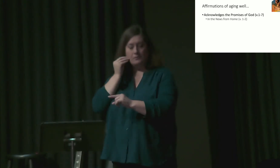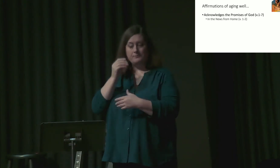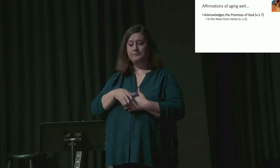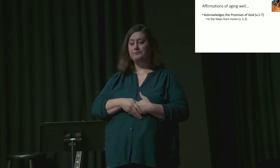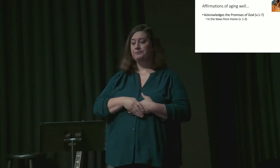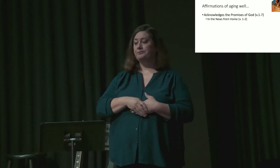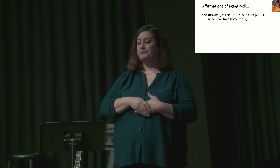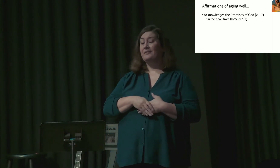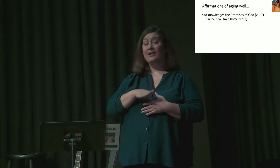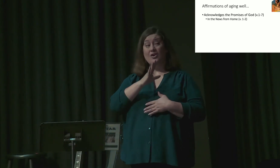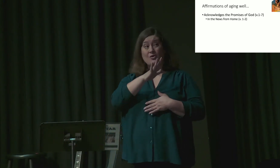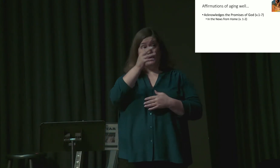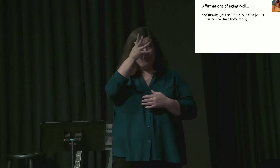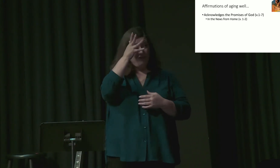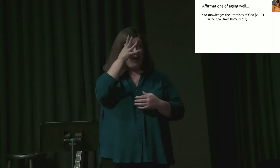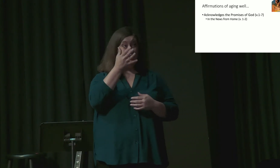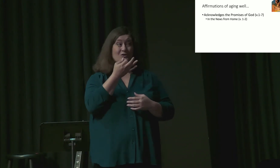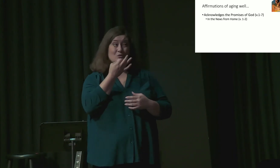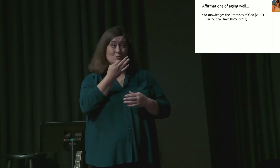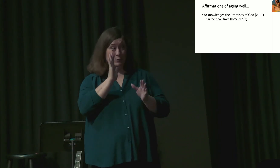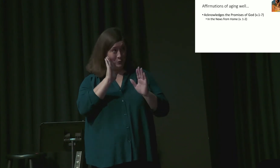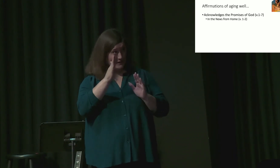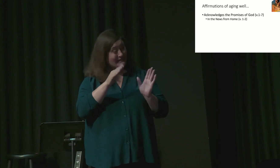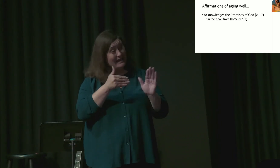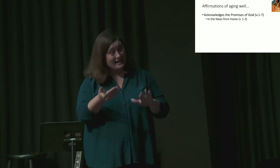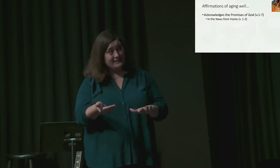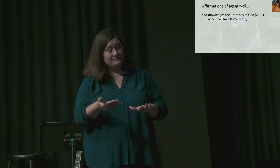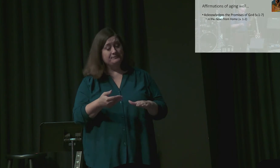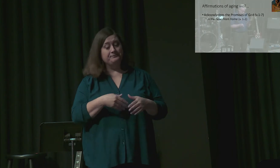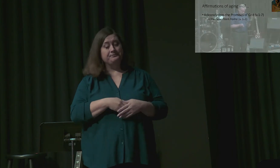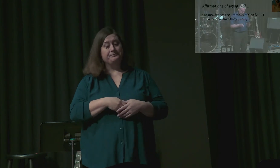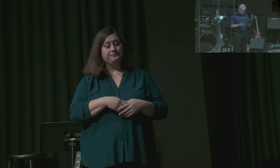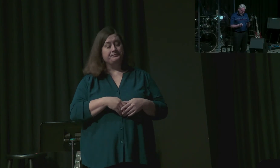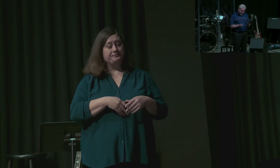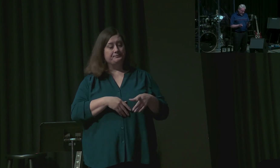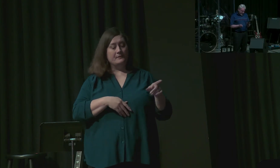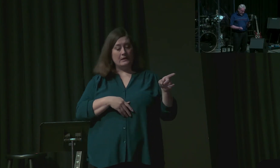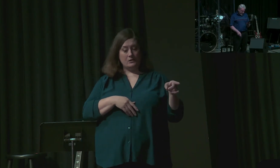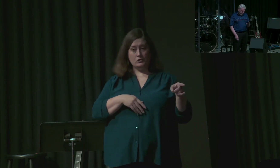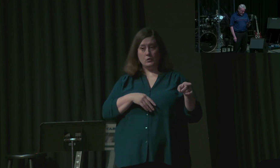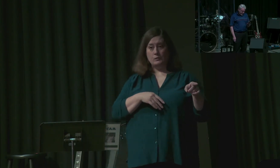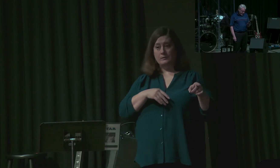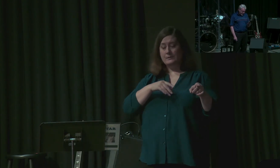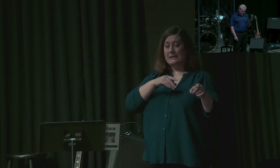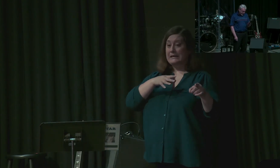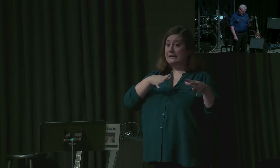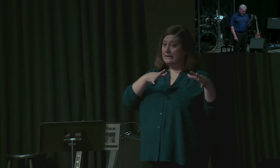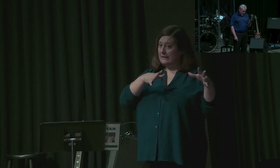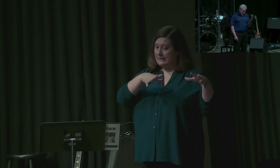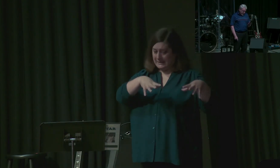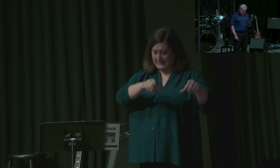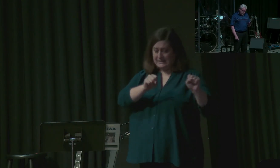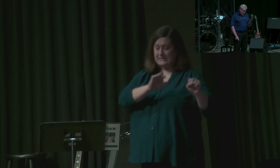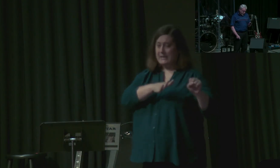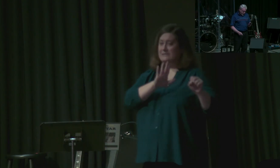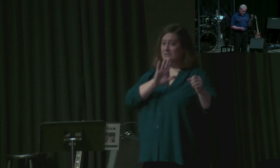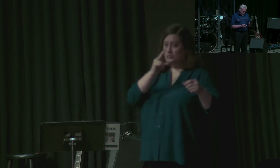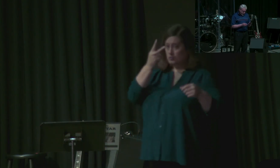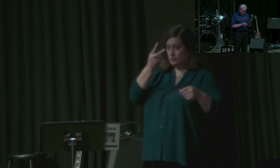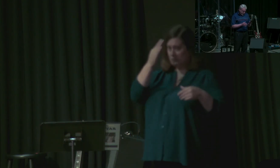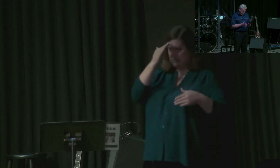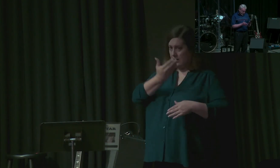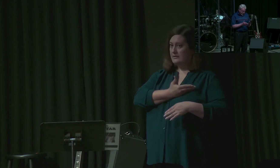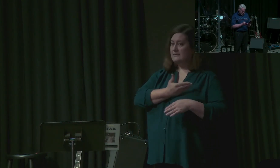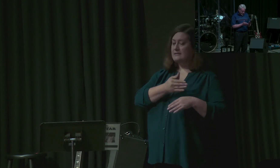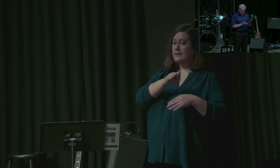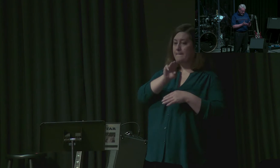your father is ill." And so he took with him his 2 sons, Manasseh and Ephraim. And it was told to